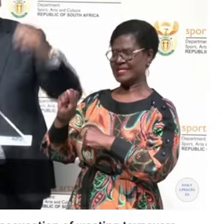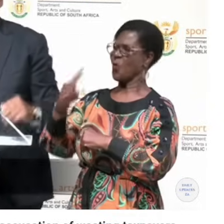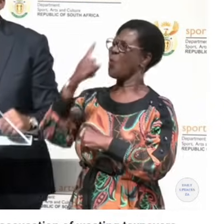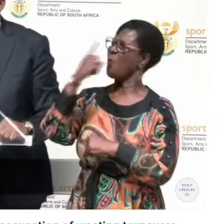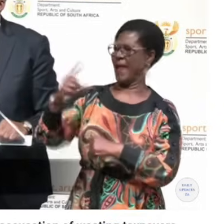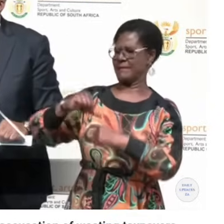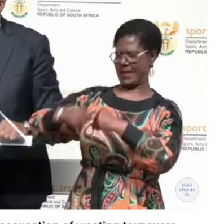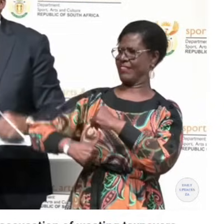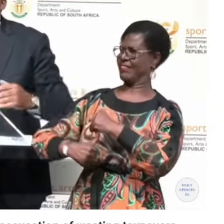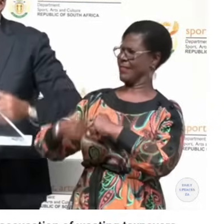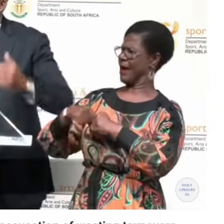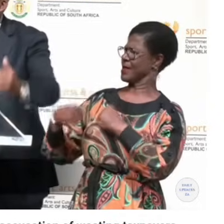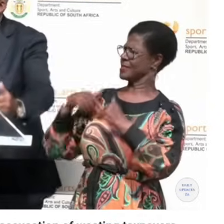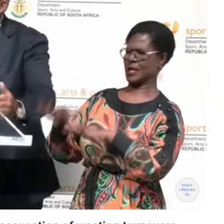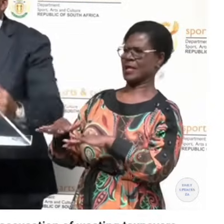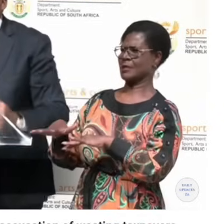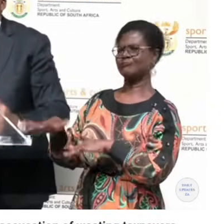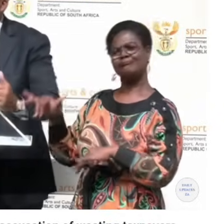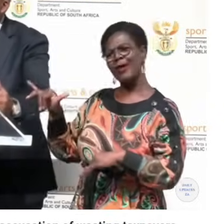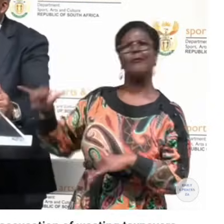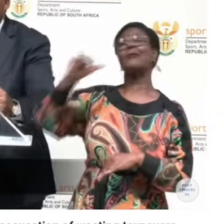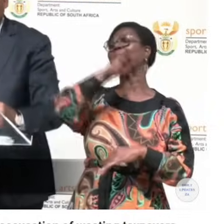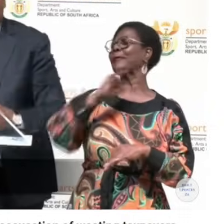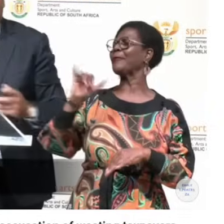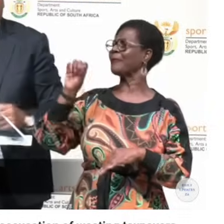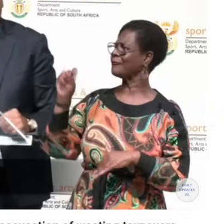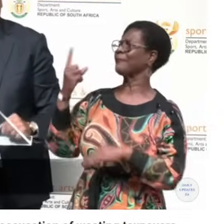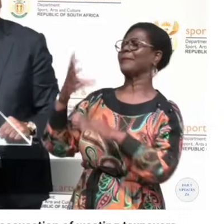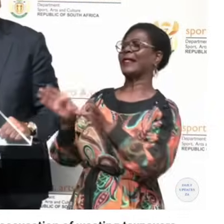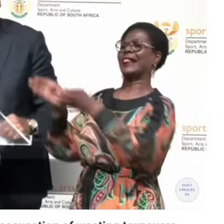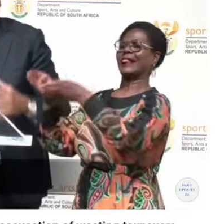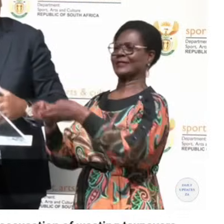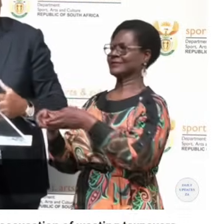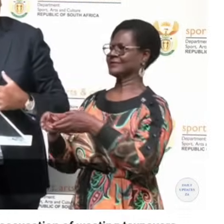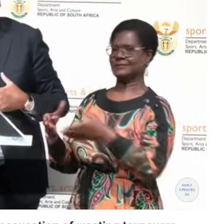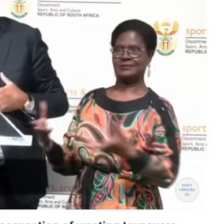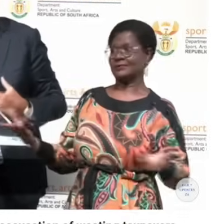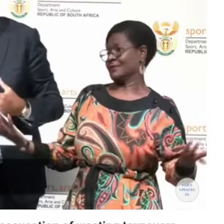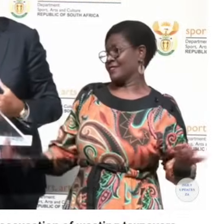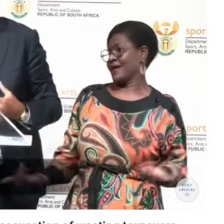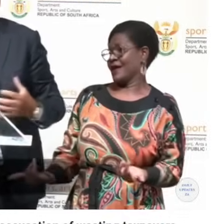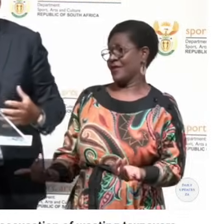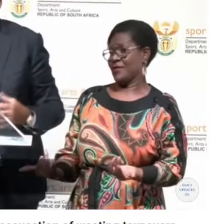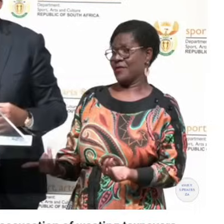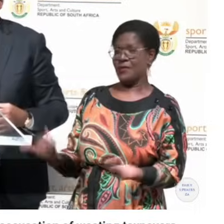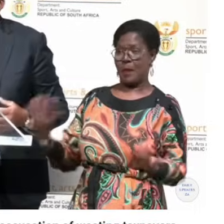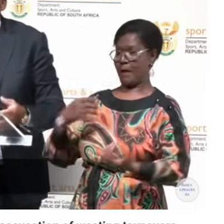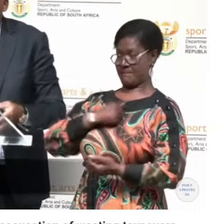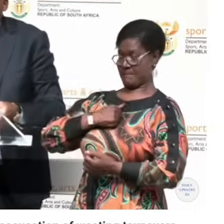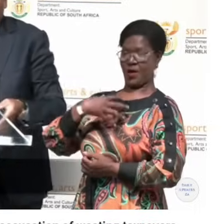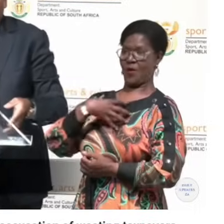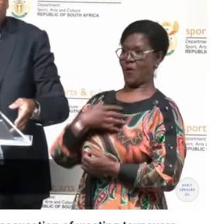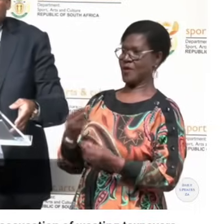For 1 month. I flew there first class. I stayed in a 7-star hotel for 1 month. Now, because it's no longer my own money